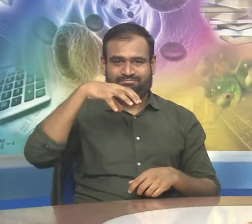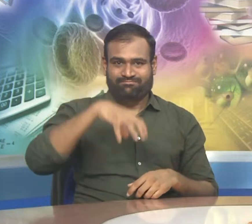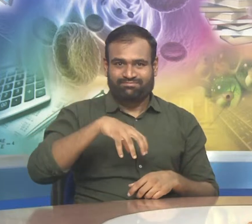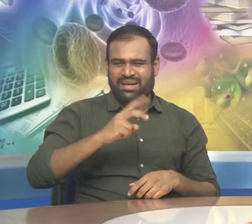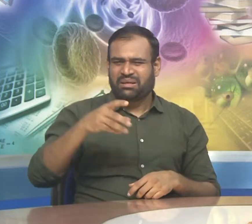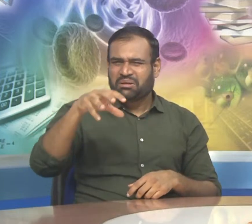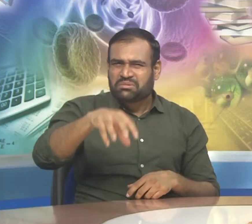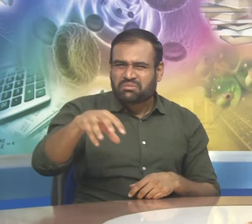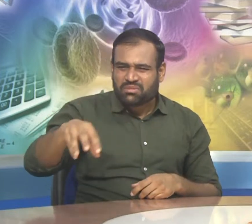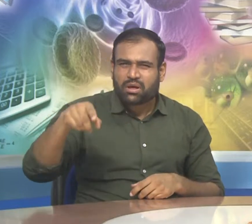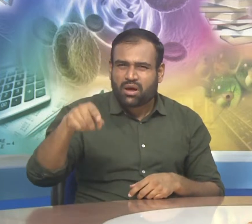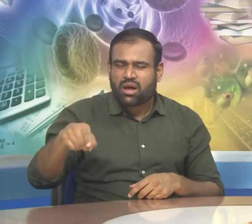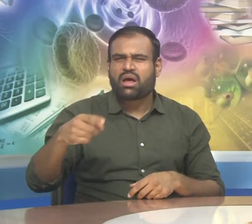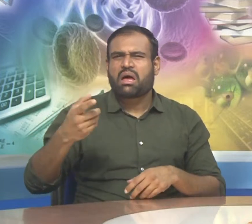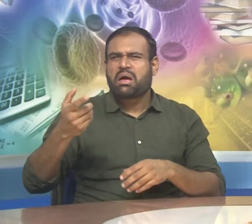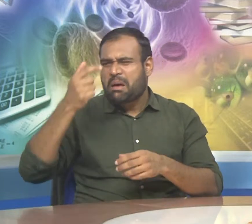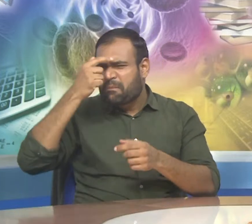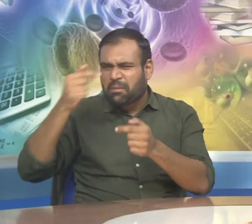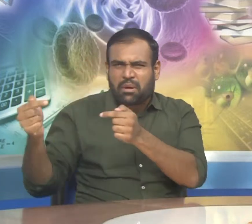Writs of prohibition.